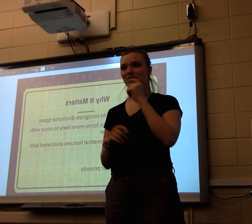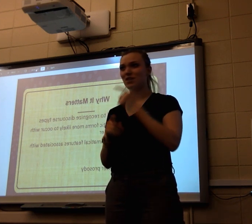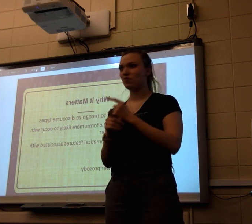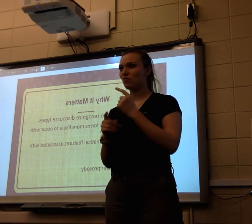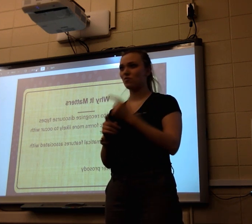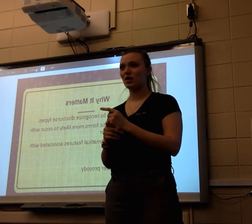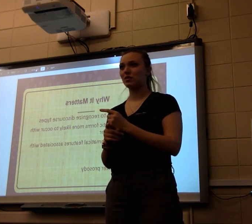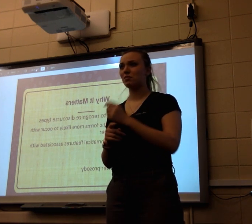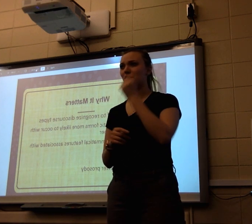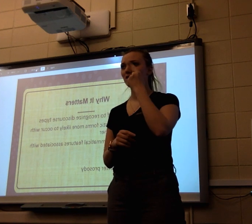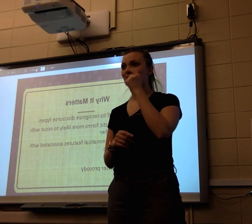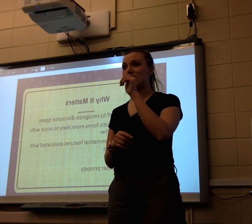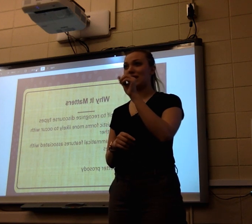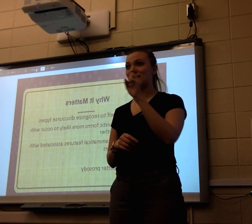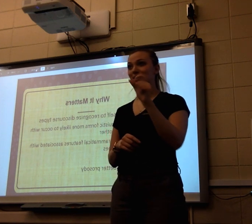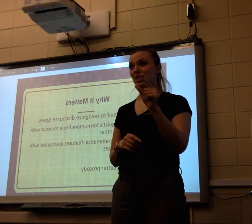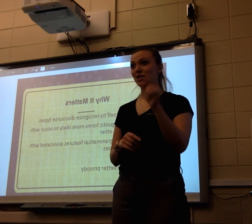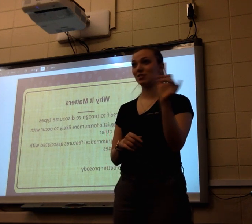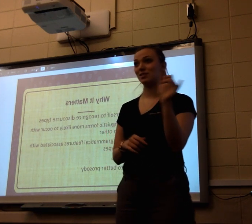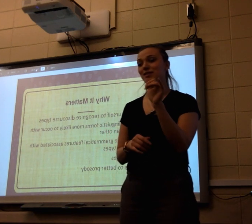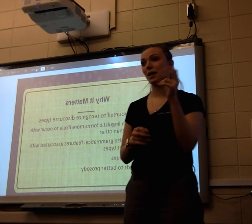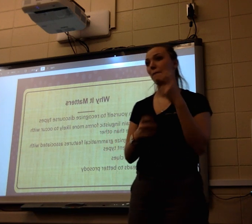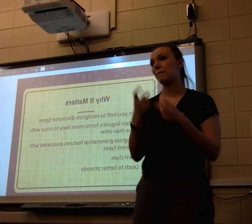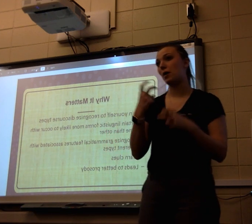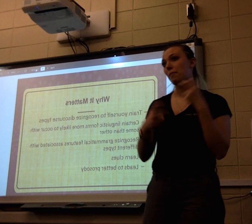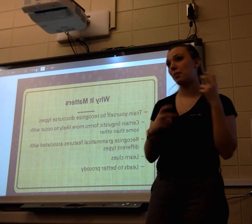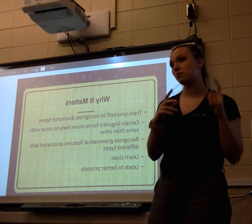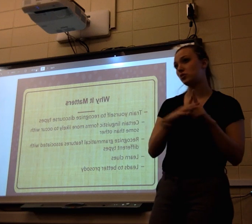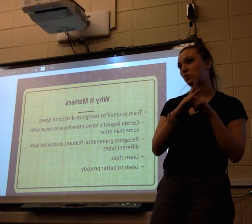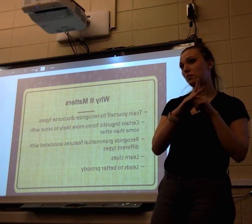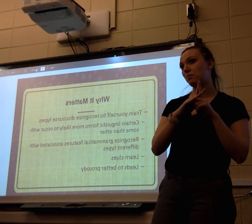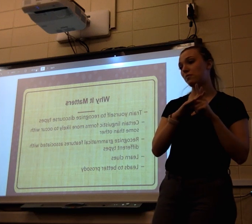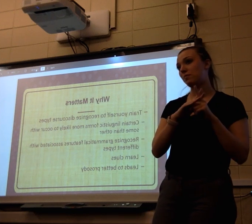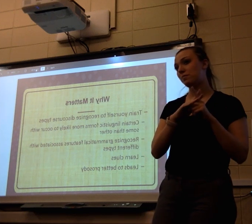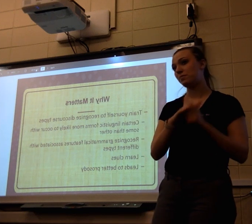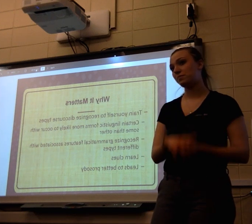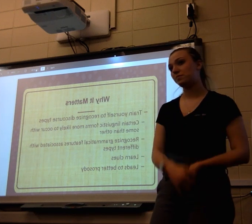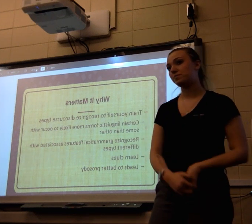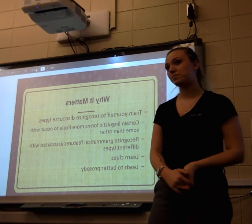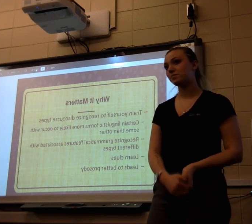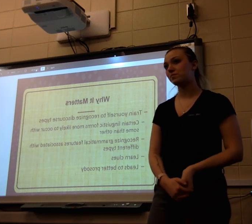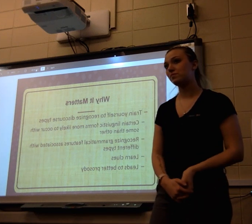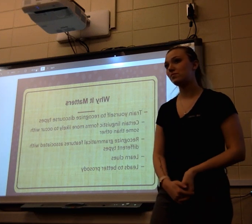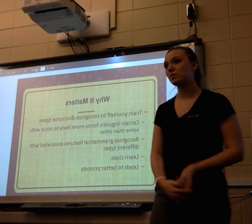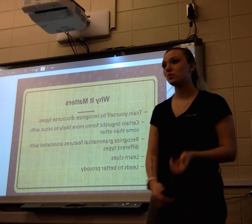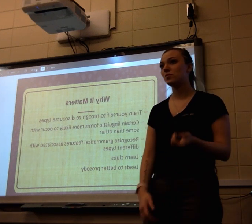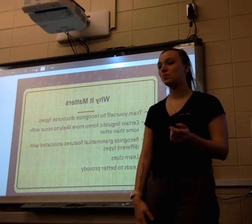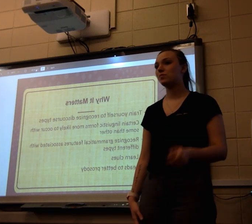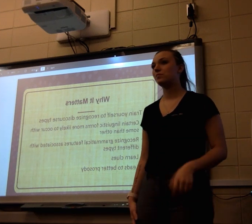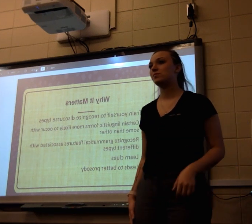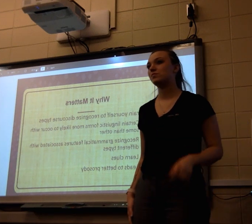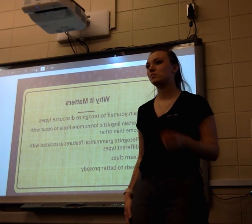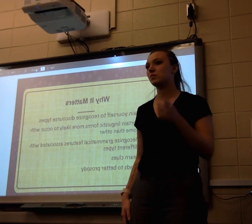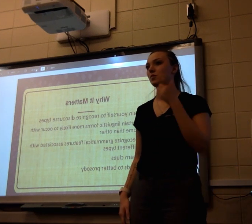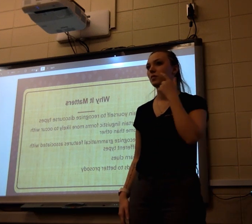has prosody, right? Just watching, Marika and the other instructors, as you